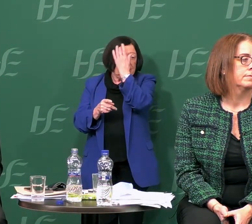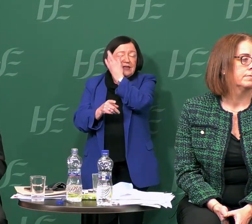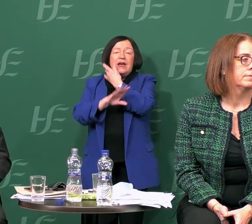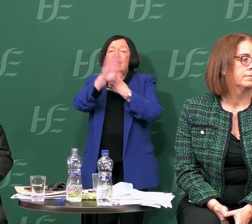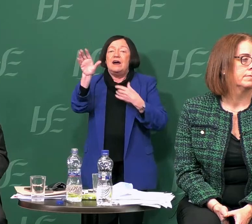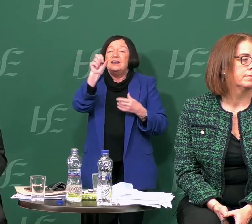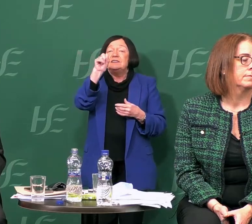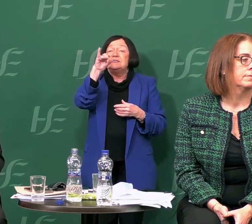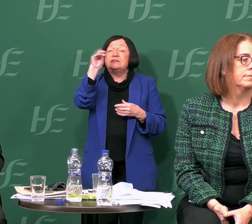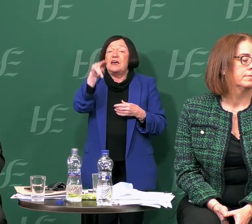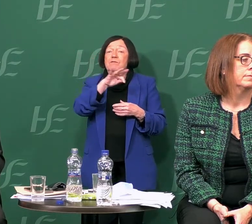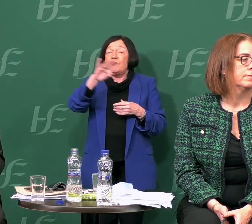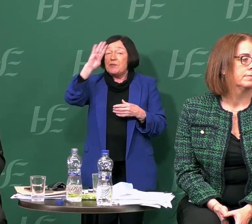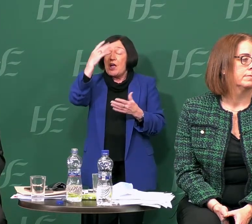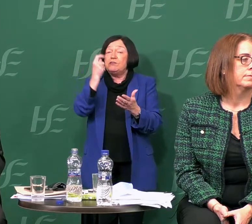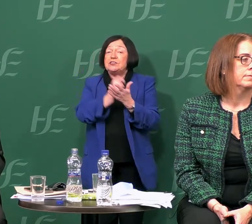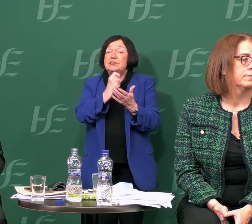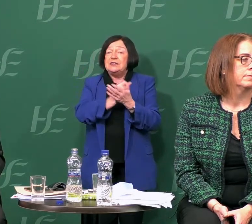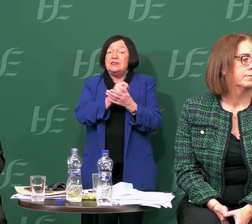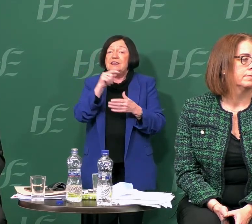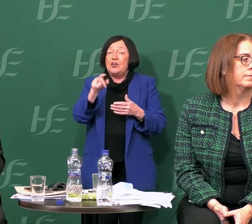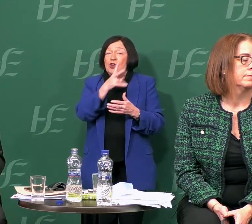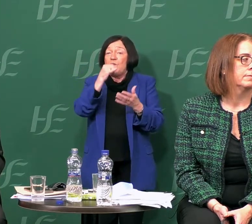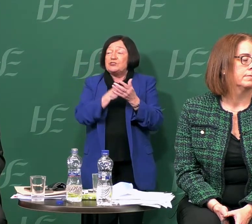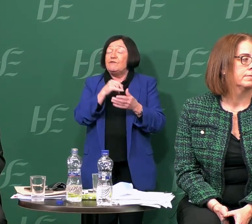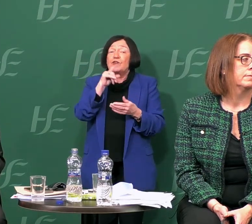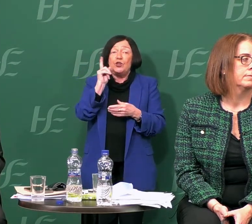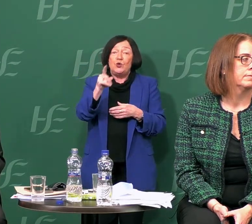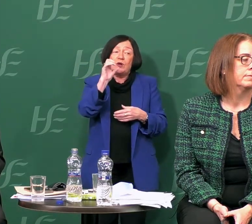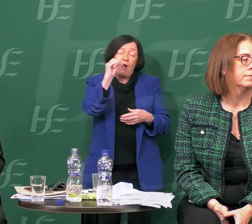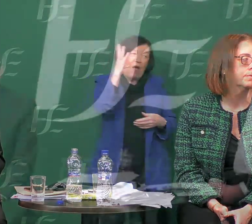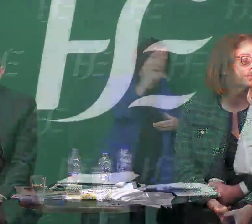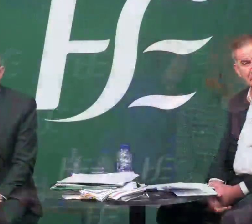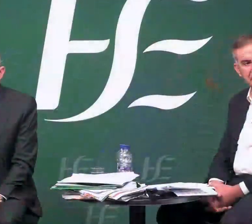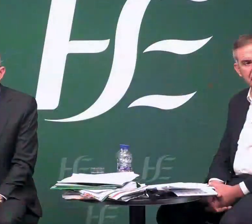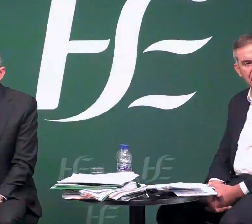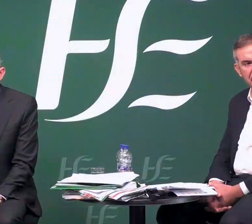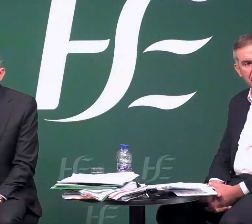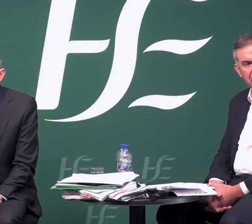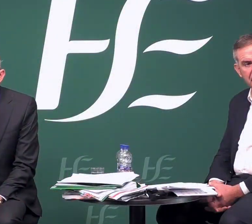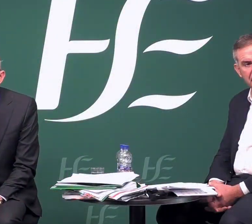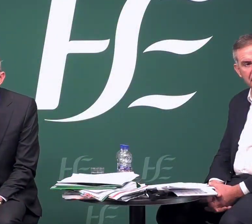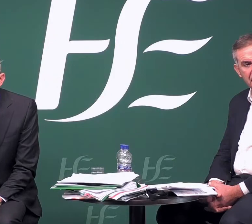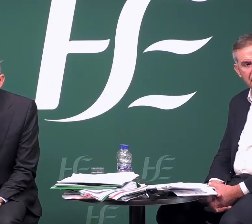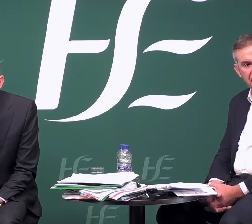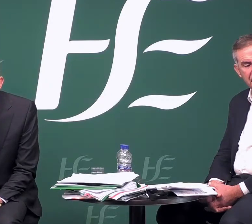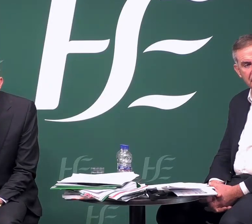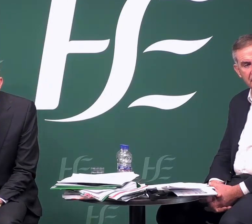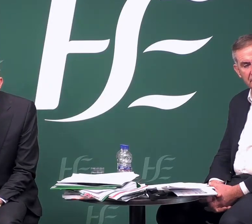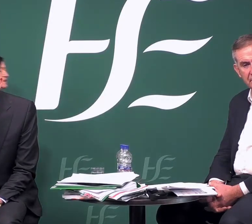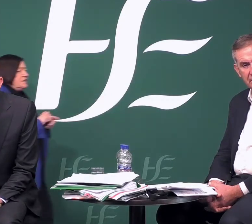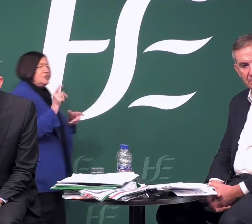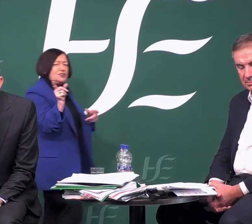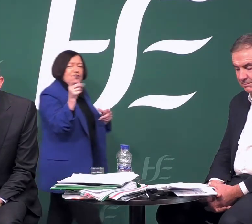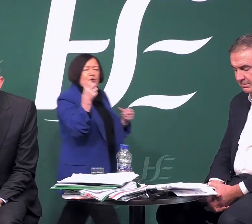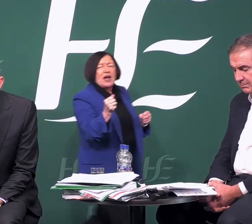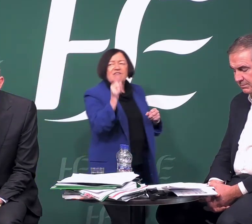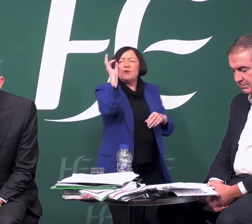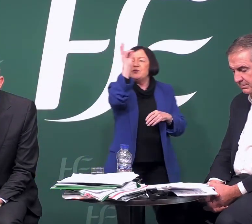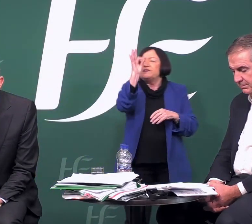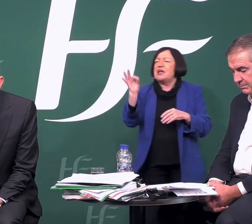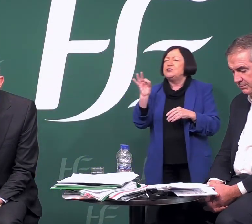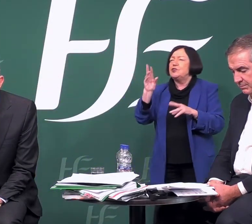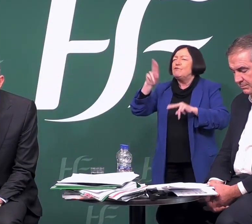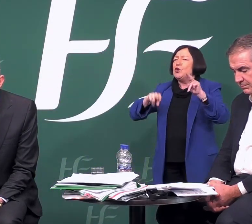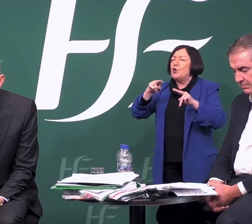Hi, Simon Carswell with the Irish Times. This might be a question for you, Colm. Do you have a percentage on the number of new cases that are amongst vaccinated